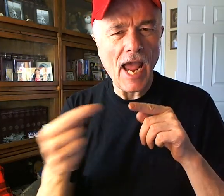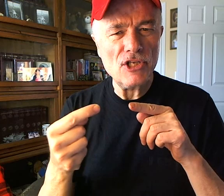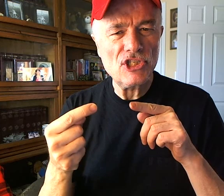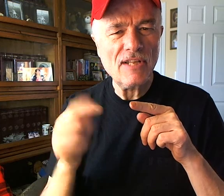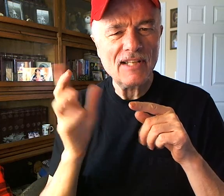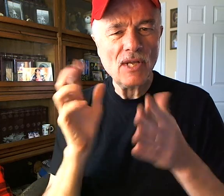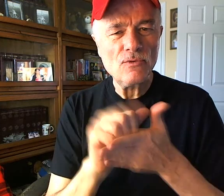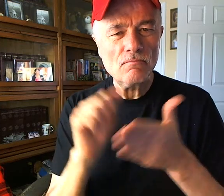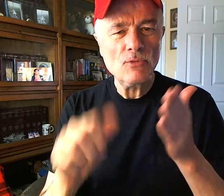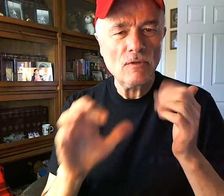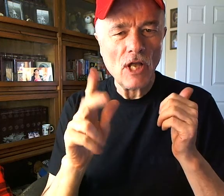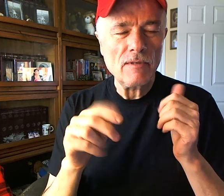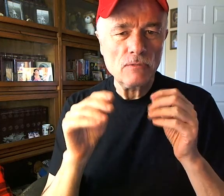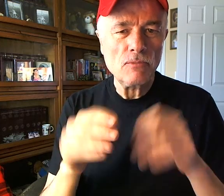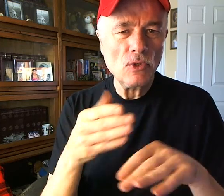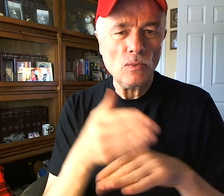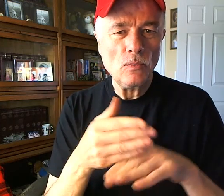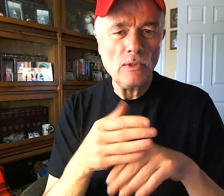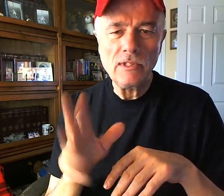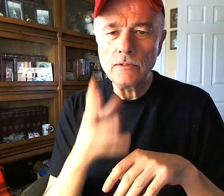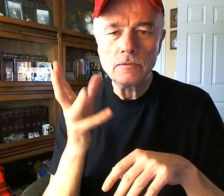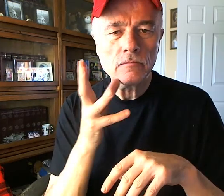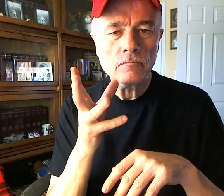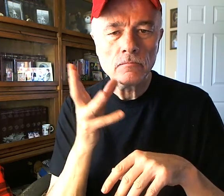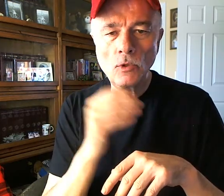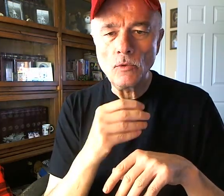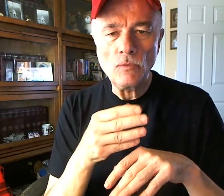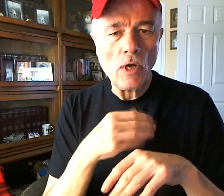like a grand sort of formal entrance. Really fun. Yeah.